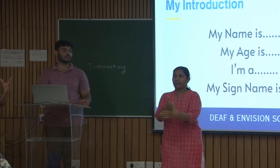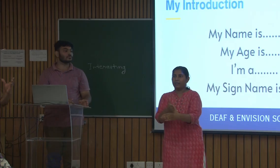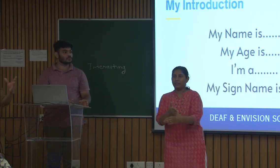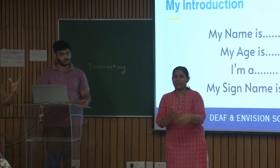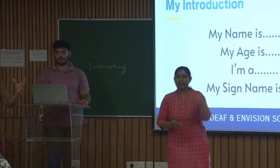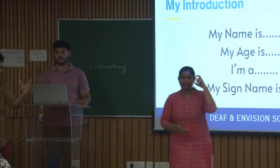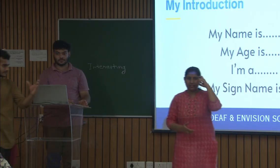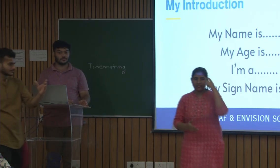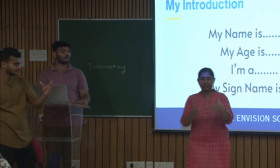Cross.